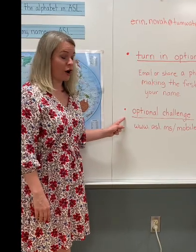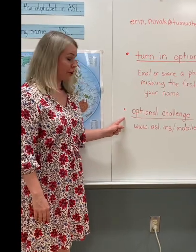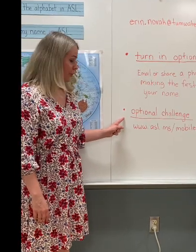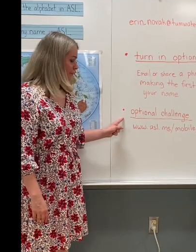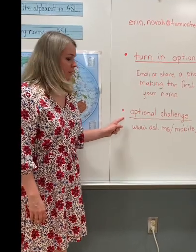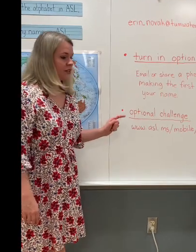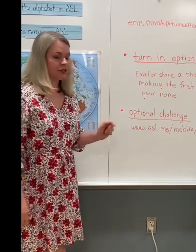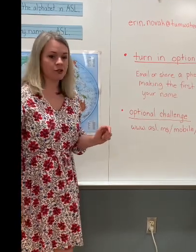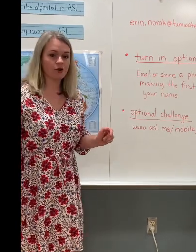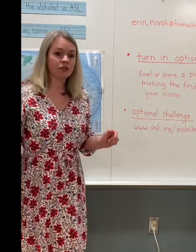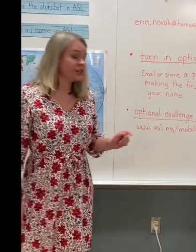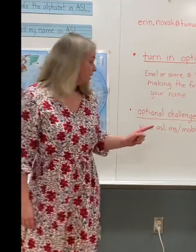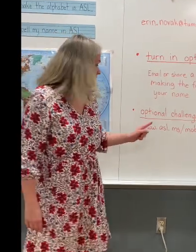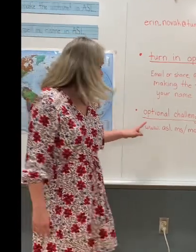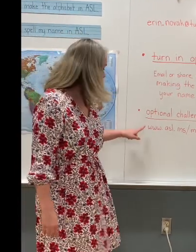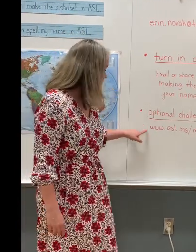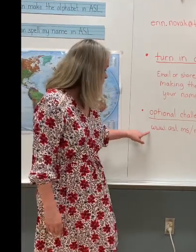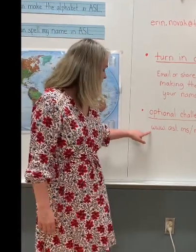harder. So over here, here's the website,